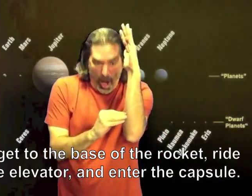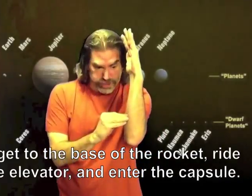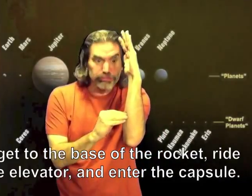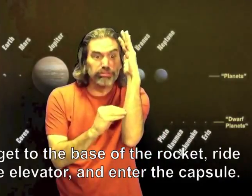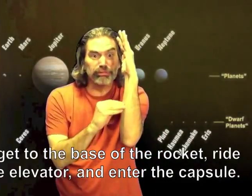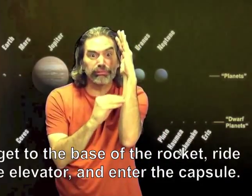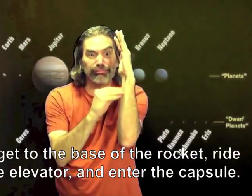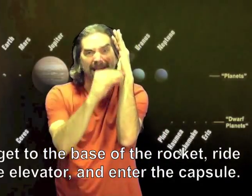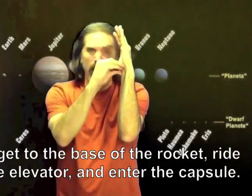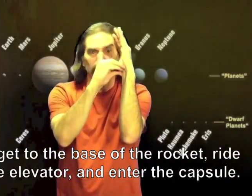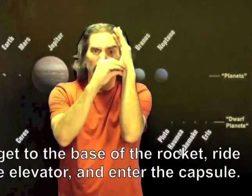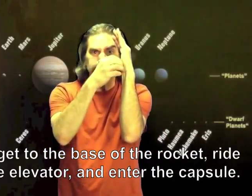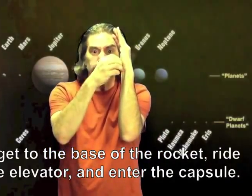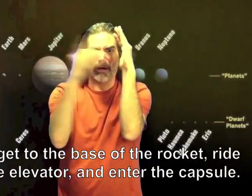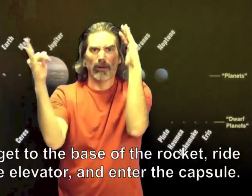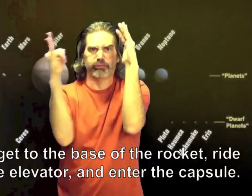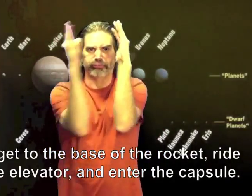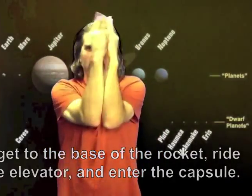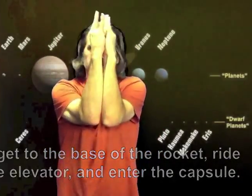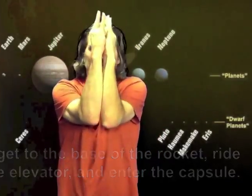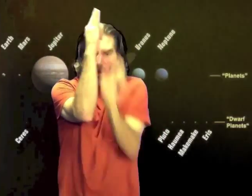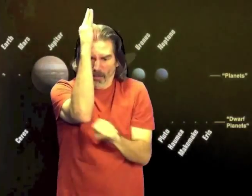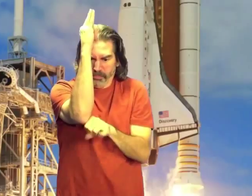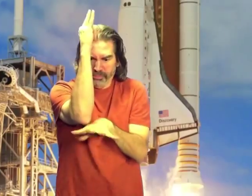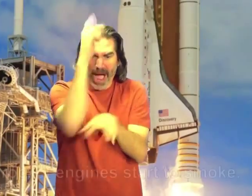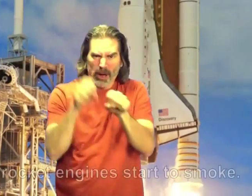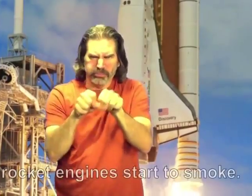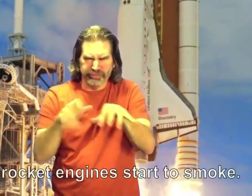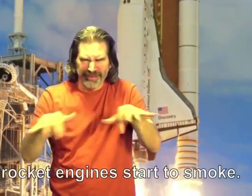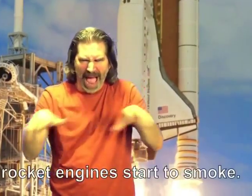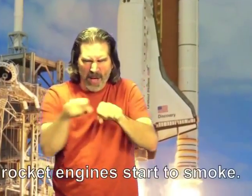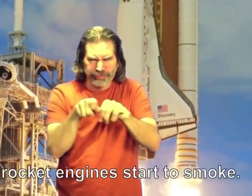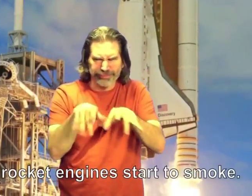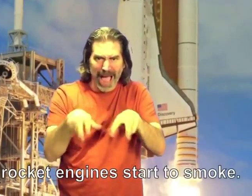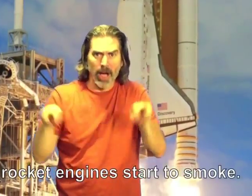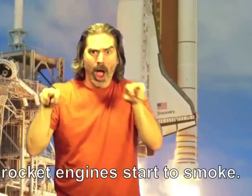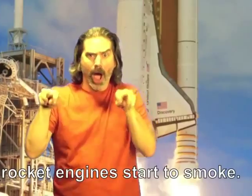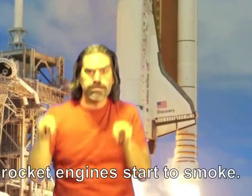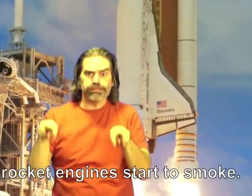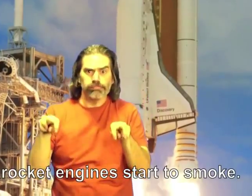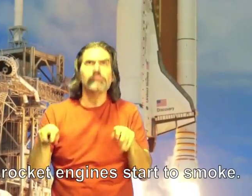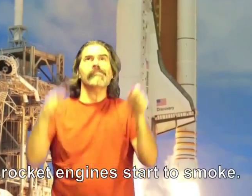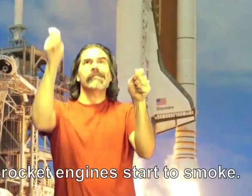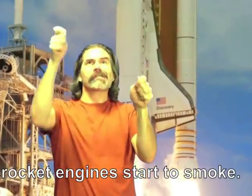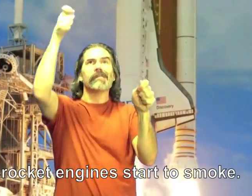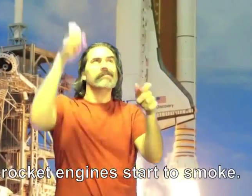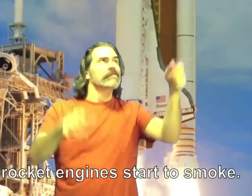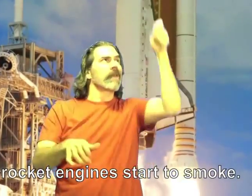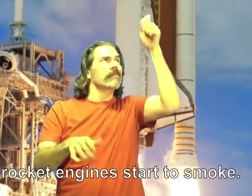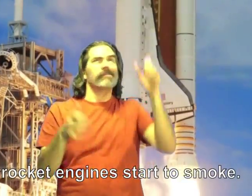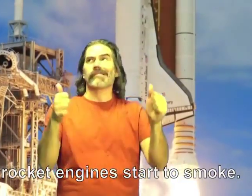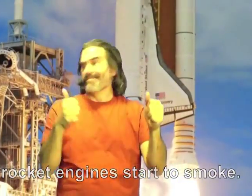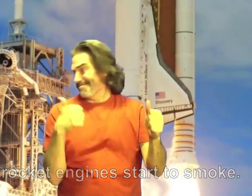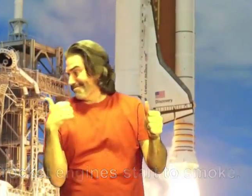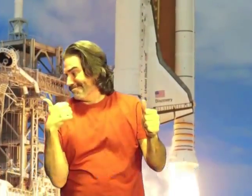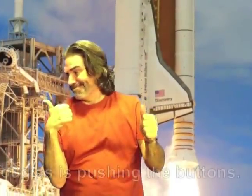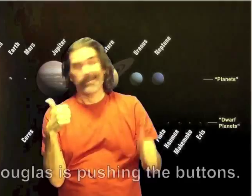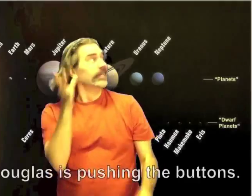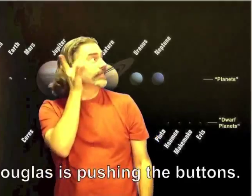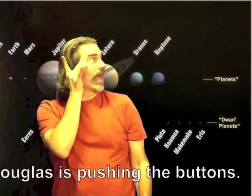the base of the rocket, right up on the elevator, and enter the capsule. The rocket engines start to smoke. Douglas pushes